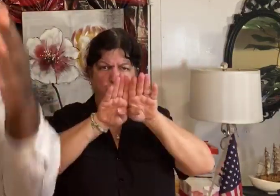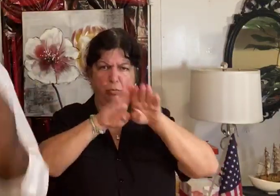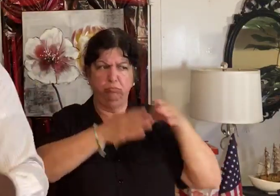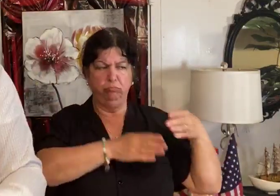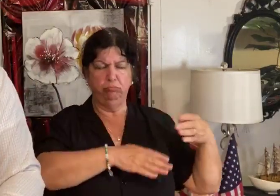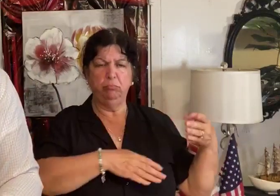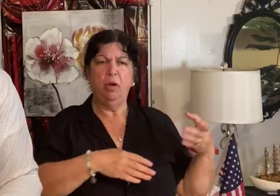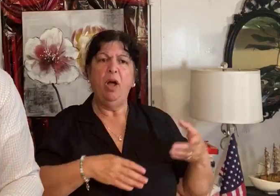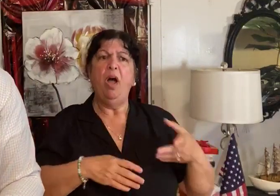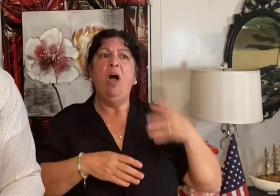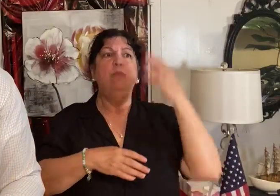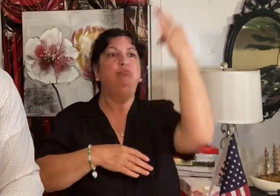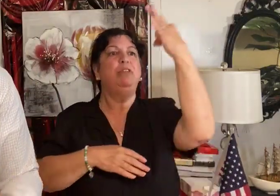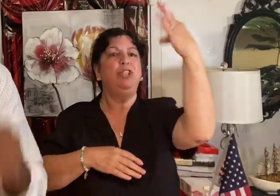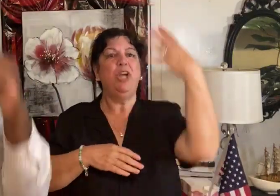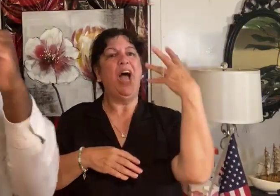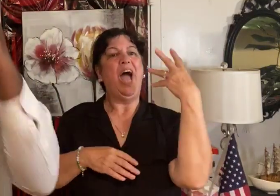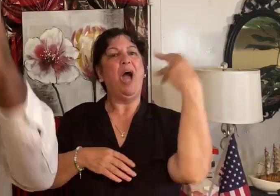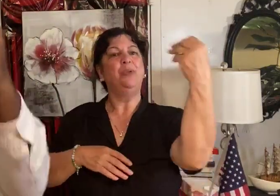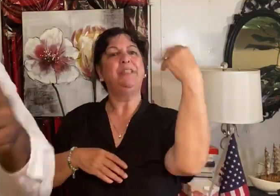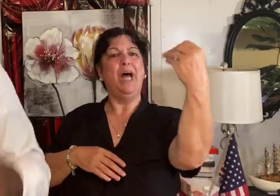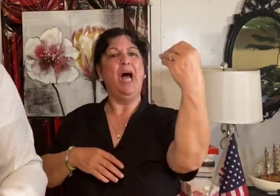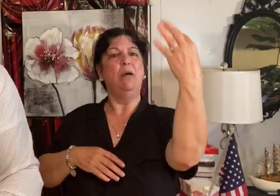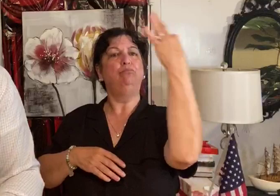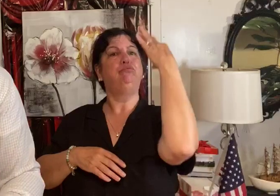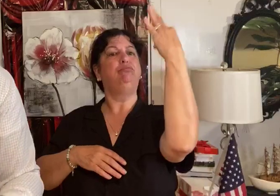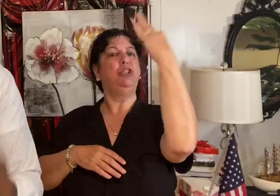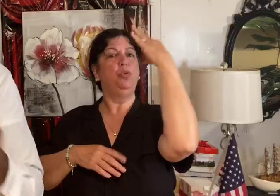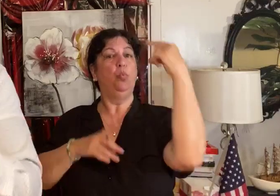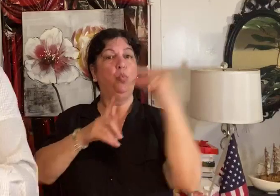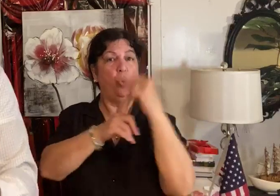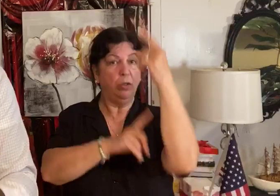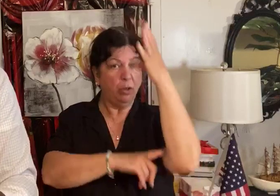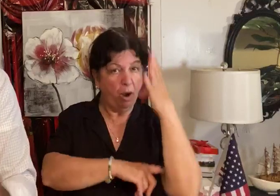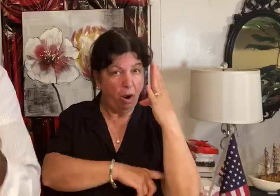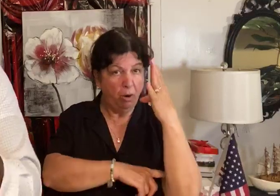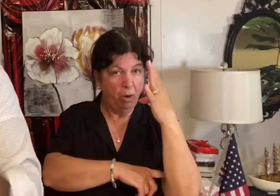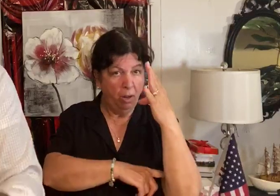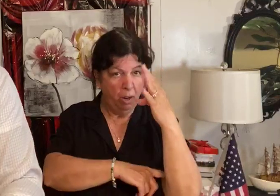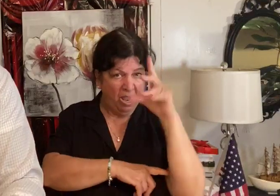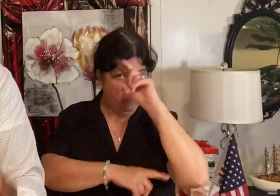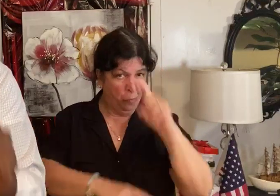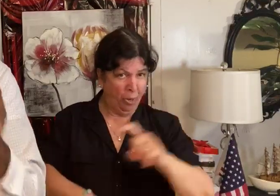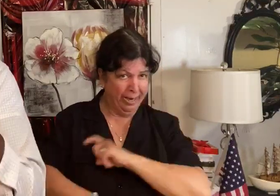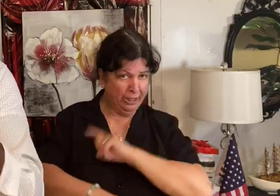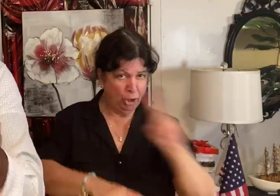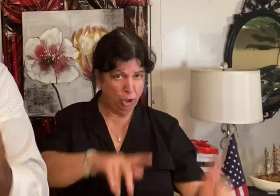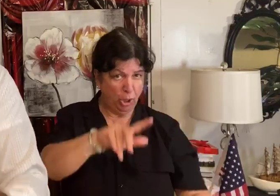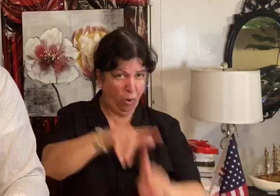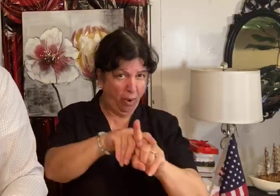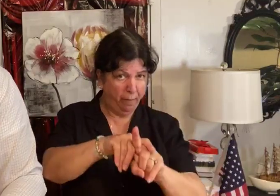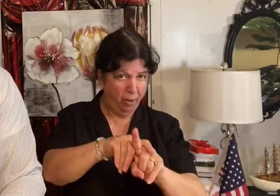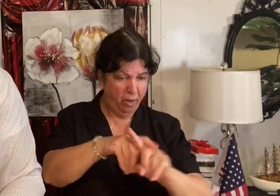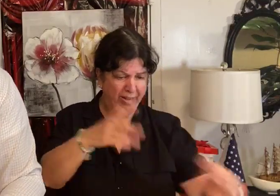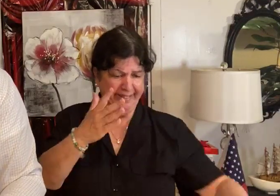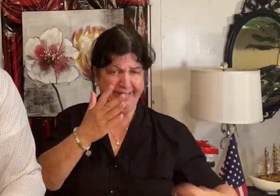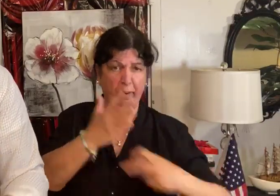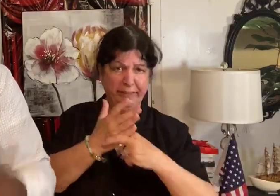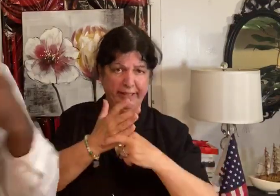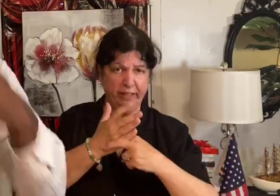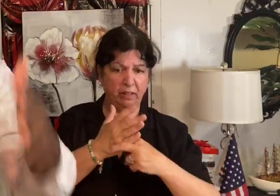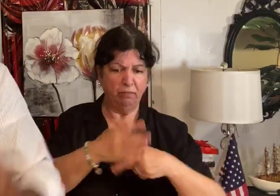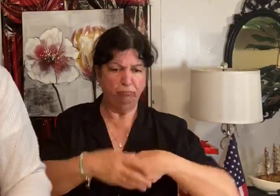microphone preaching the word of God, and the law enforcement in their local area showed up to write them